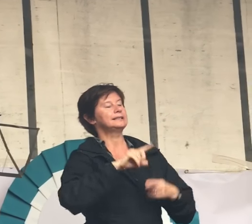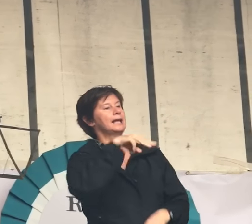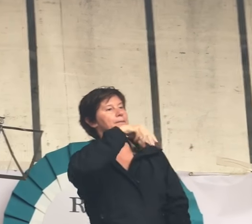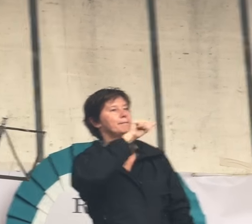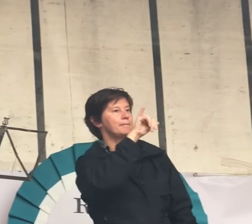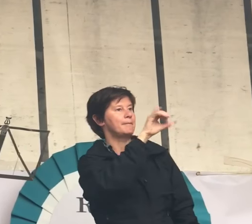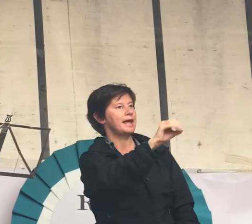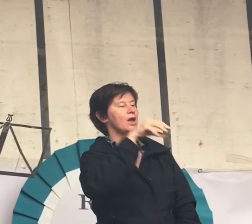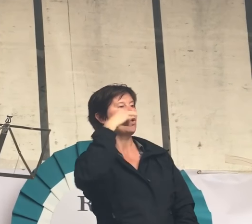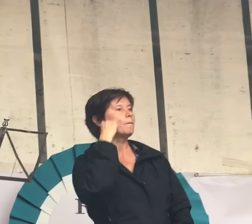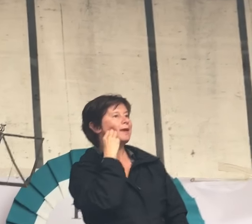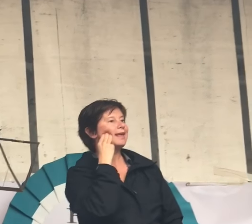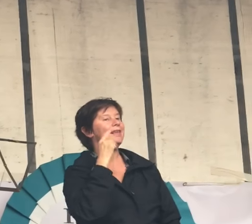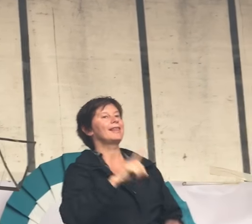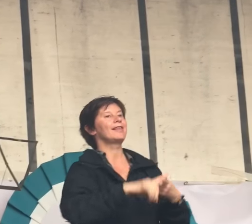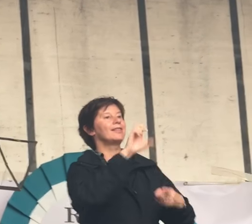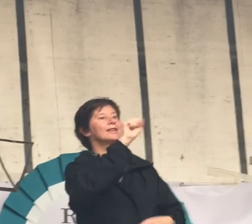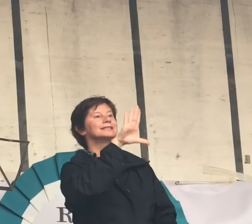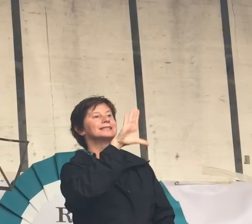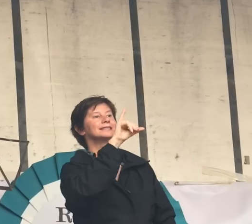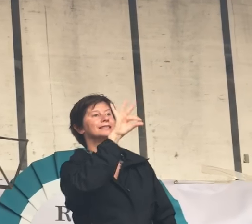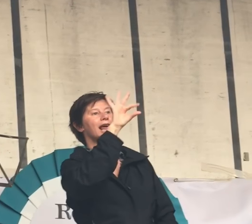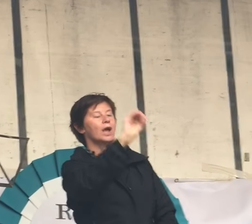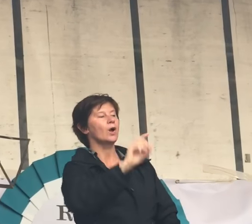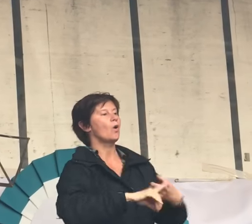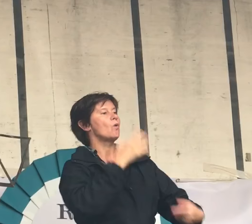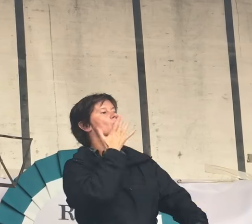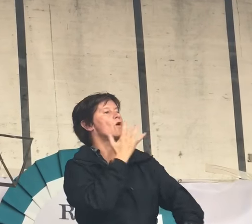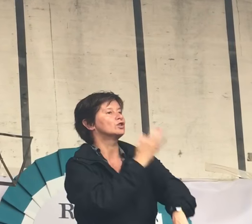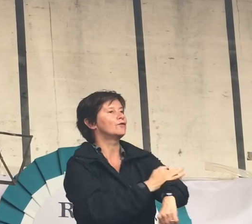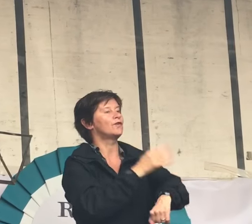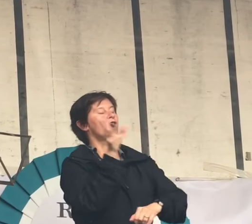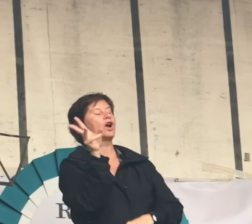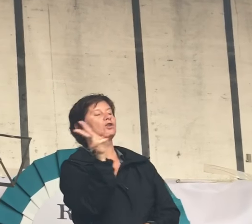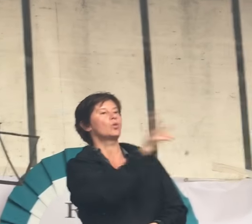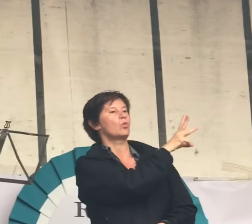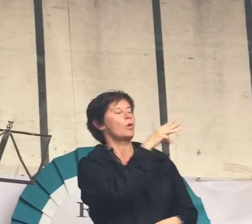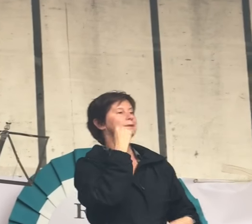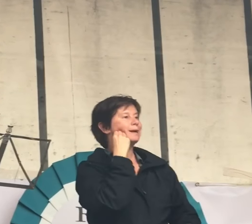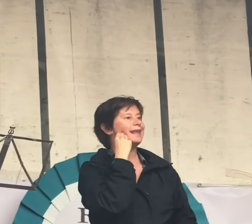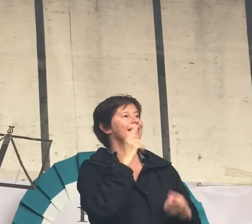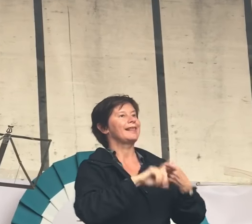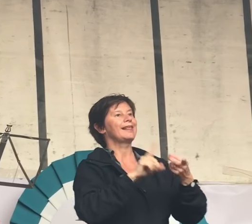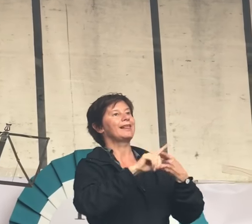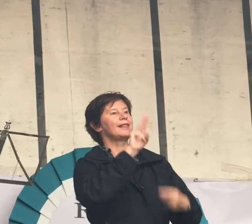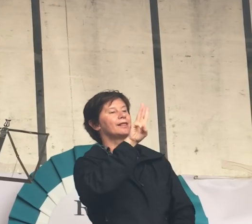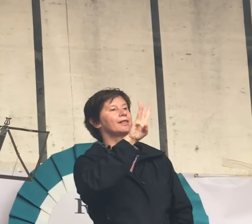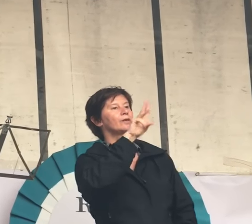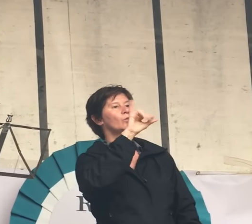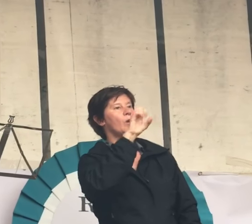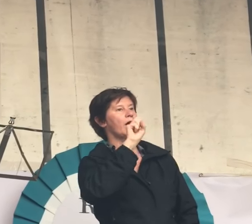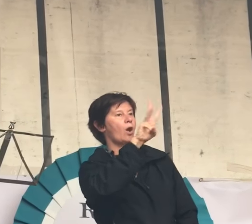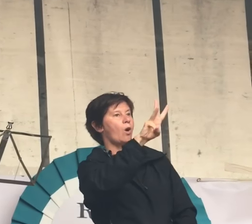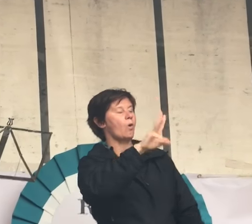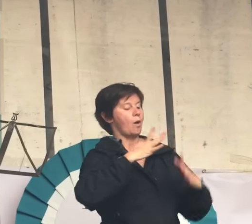Meath, Sligo, Tipperary, Waterford, Westmeath, Wicklow, Belfast and